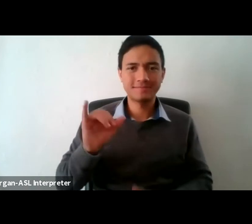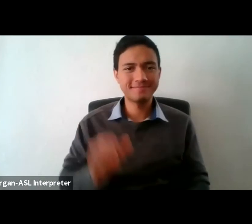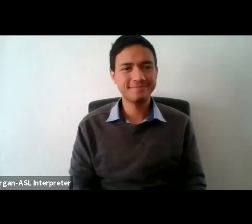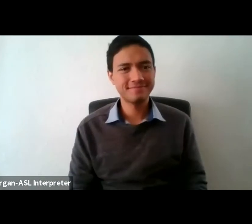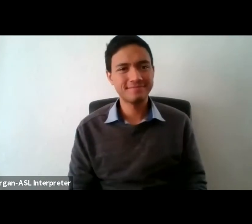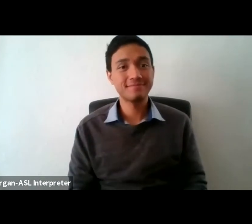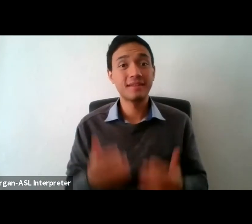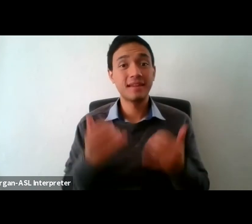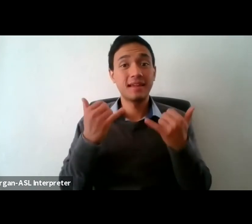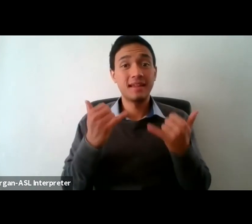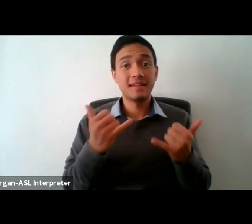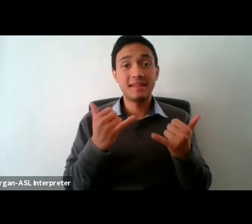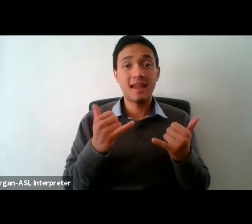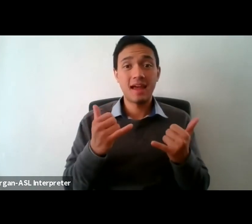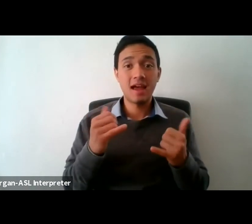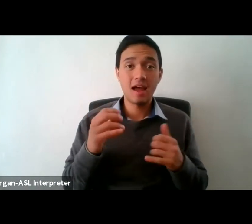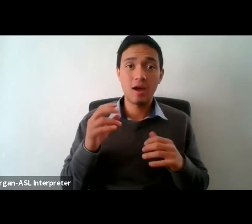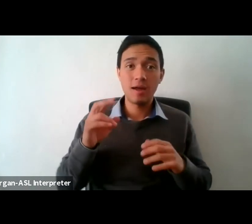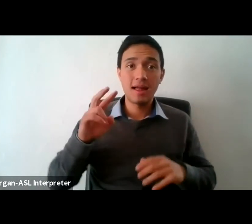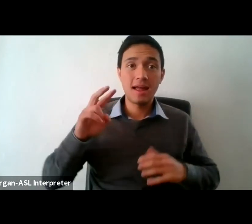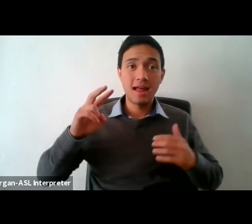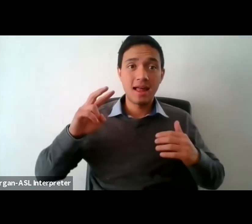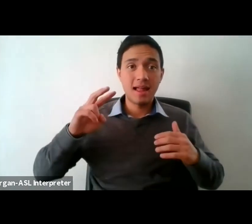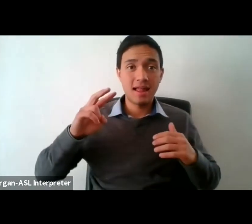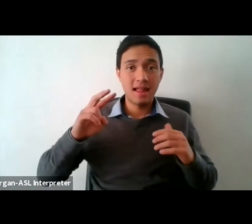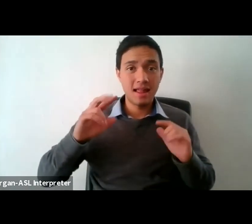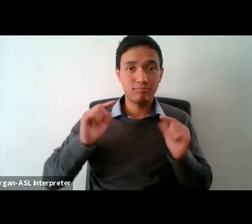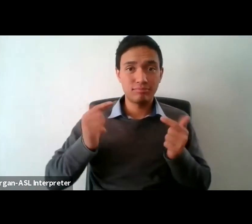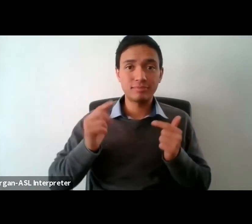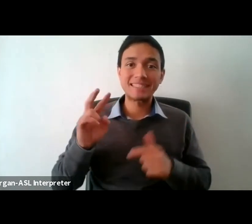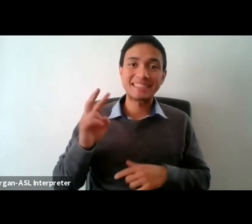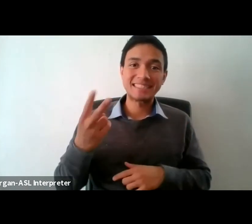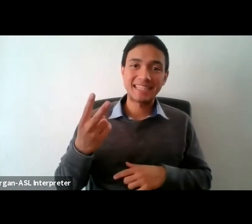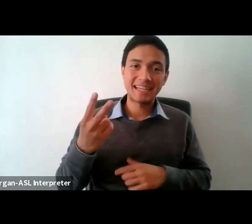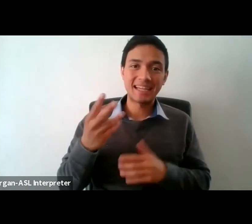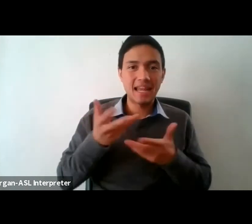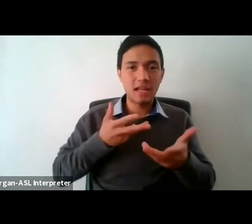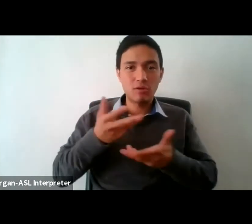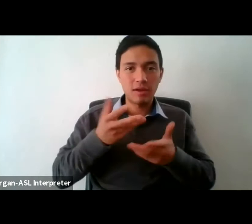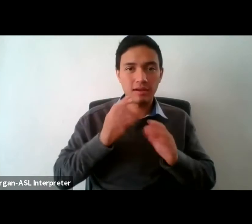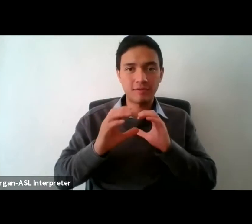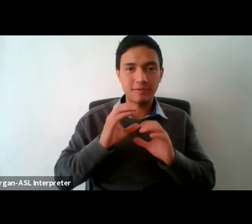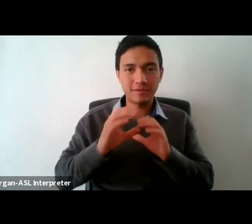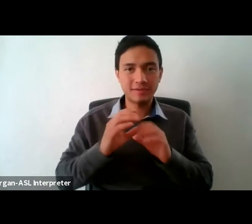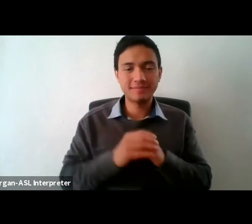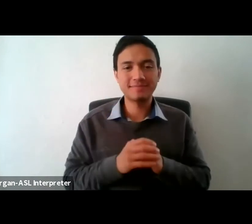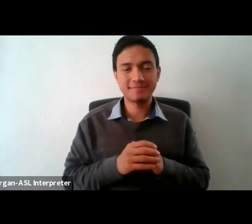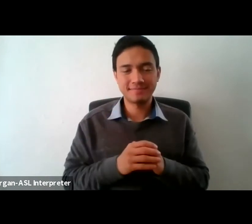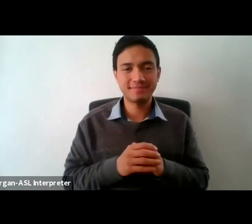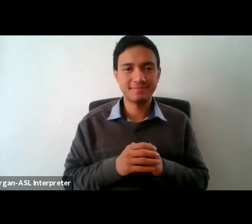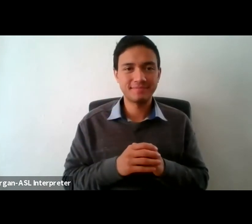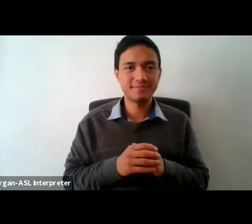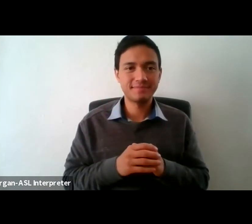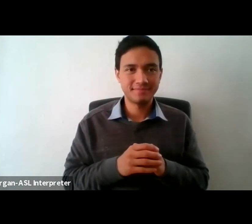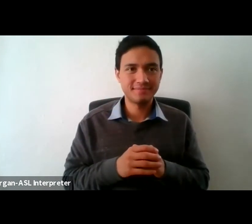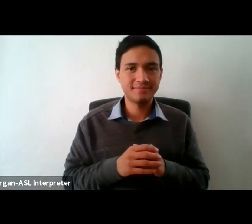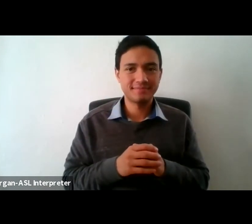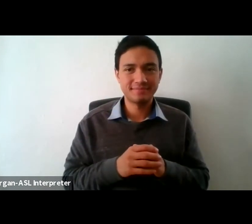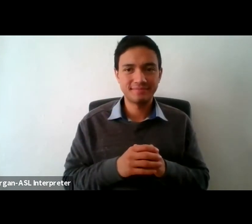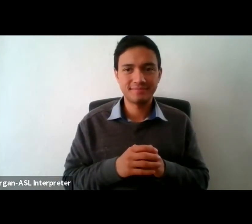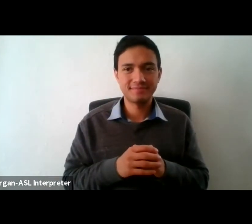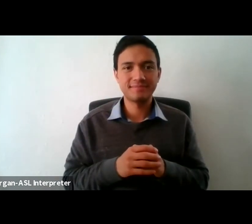second interactive conversation in our program, moderated by Ursula Windhoven, International Telecommunications